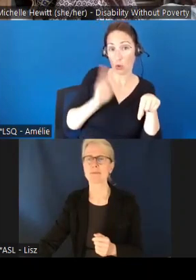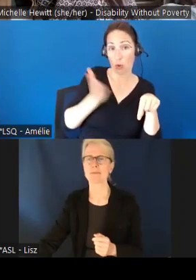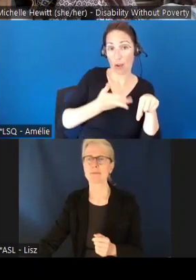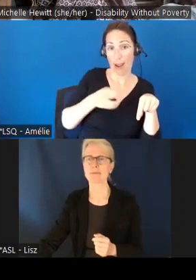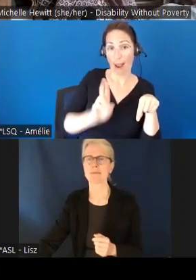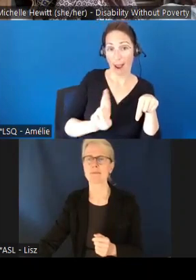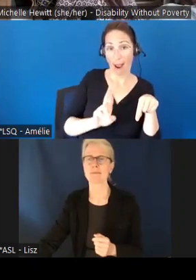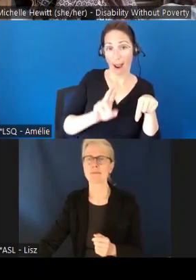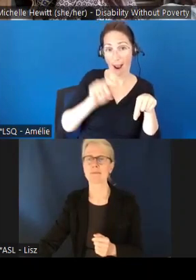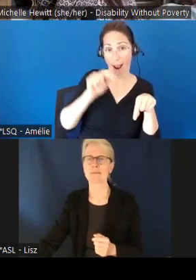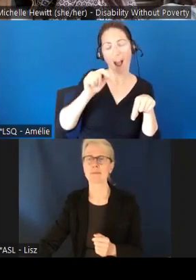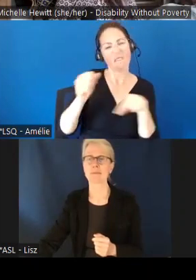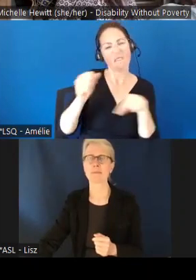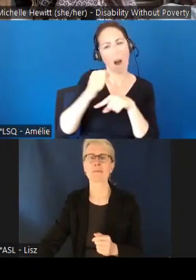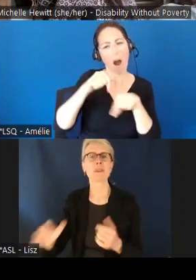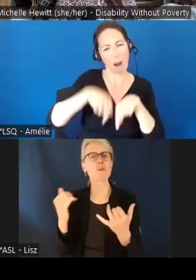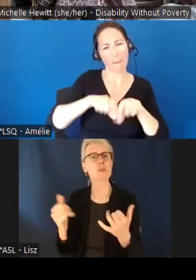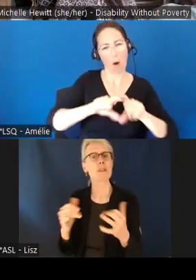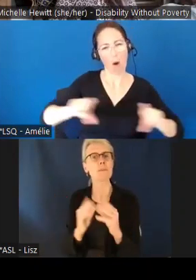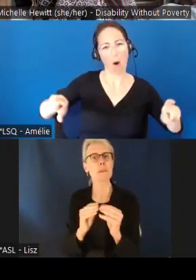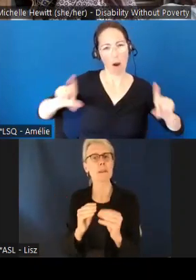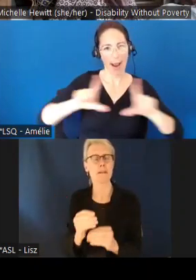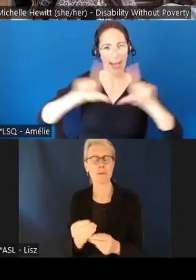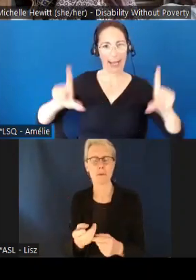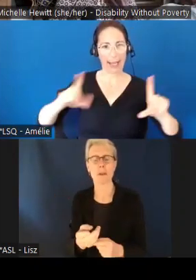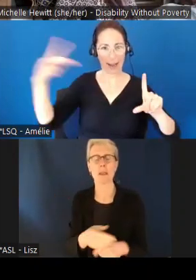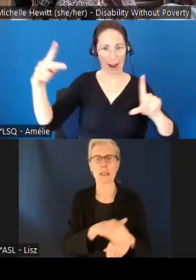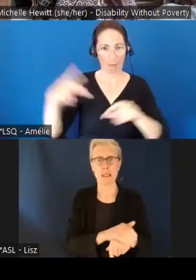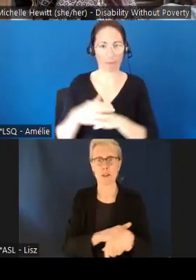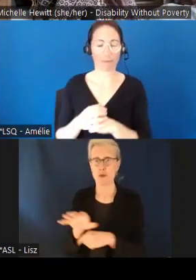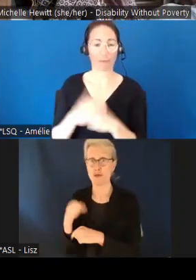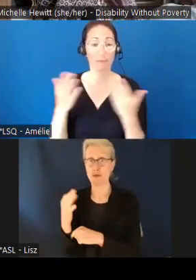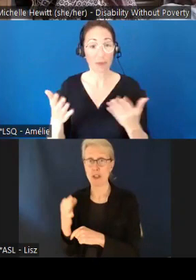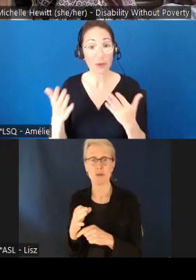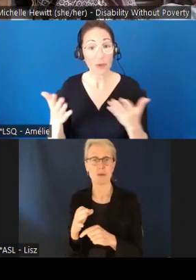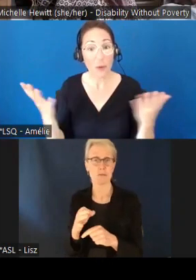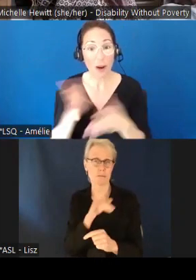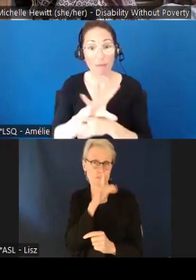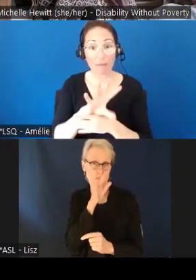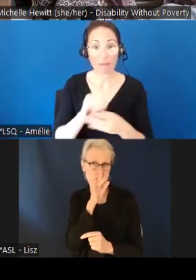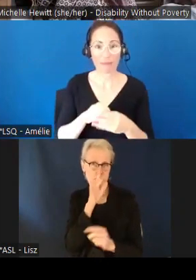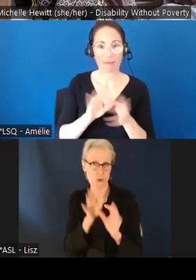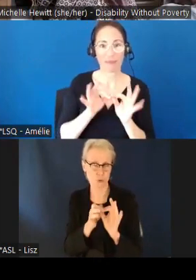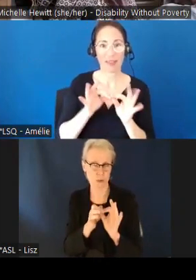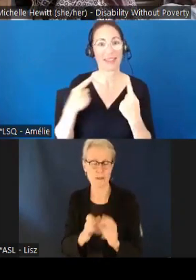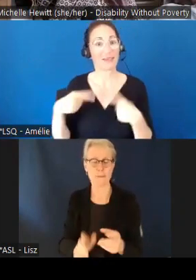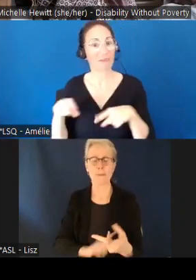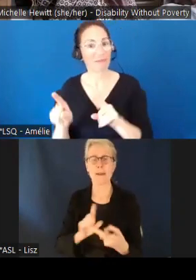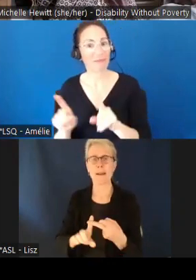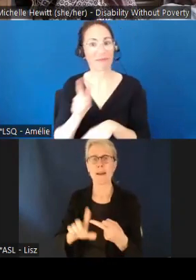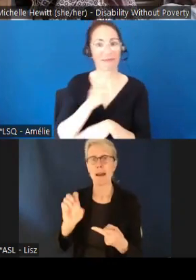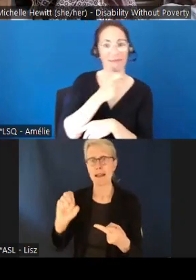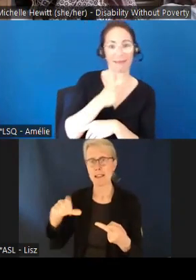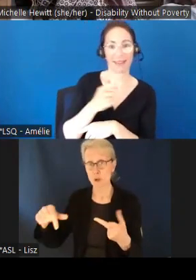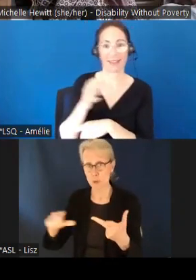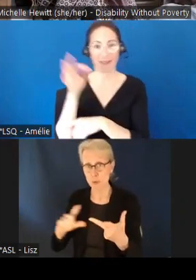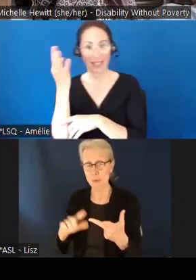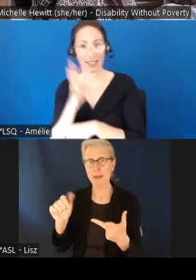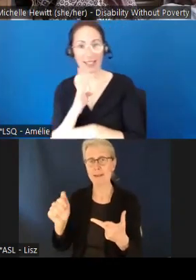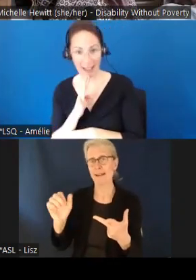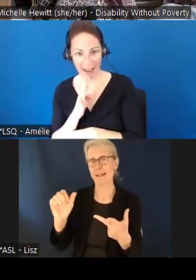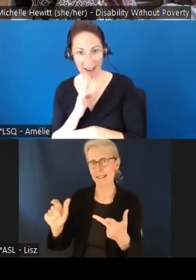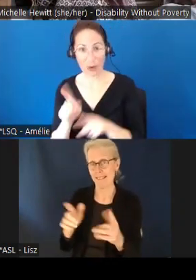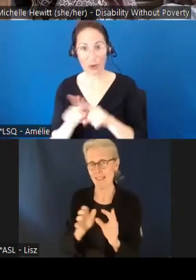today features simultaneous French and English translation, LSQ and ASL